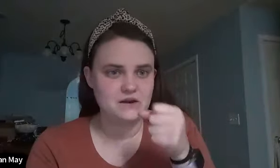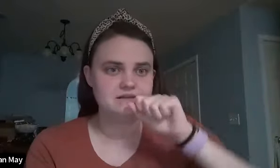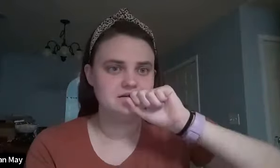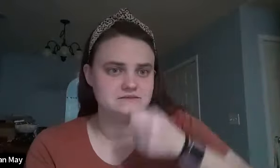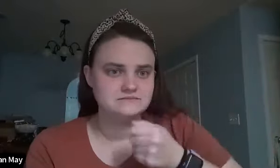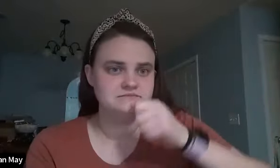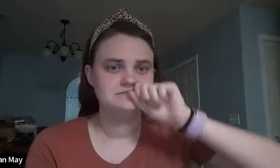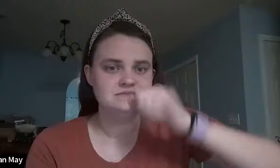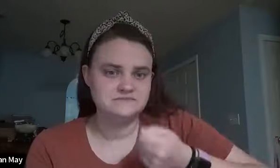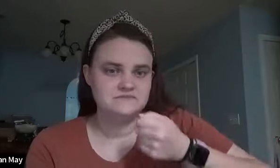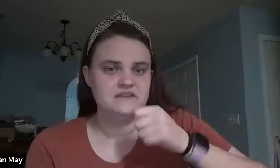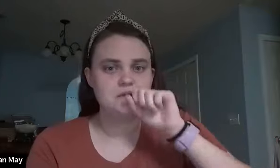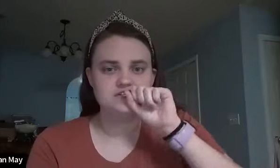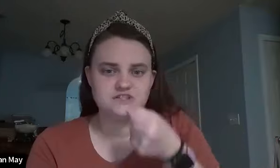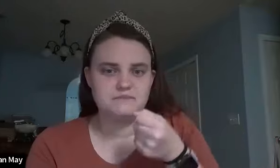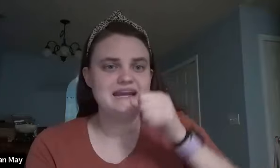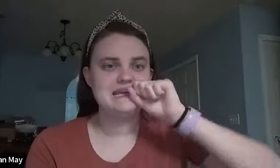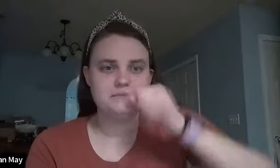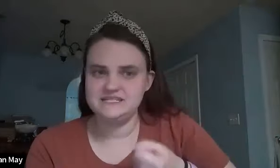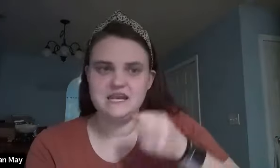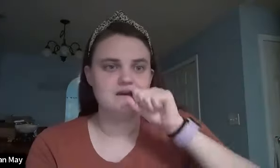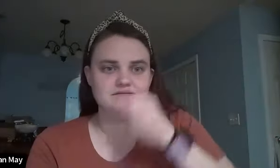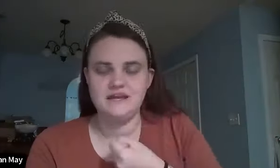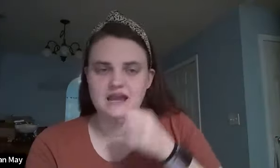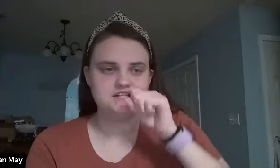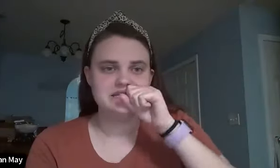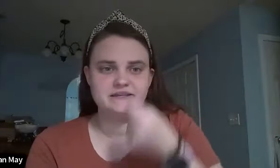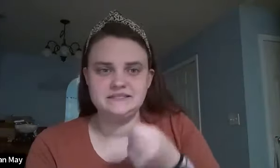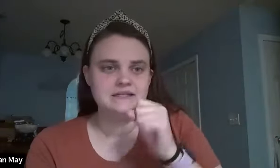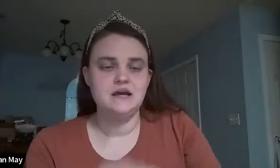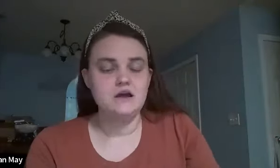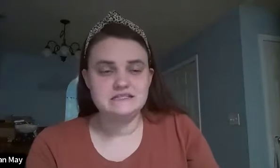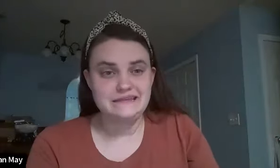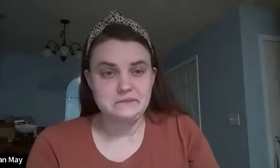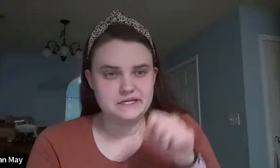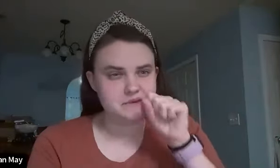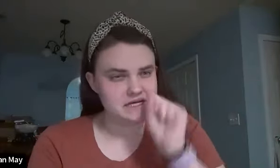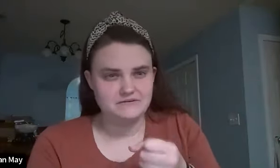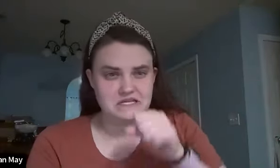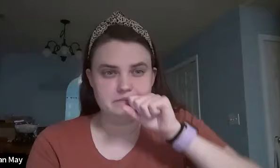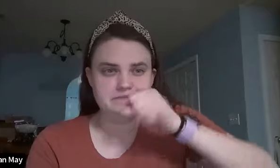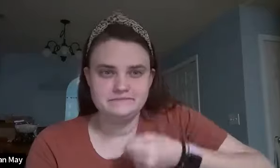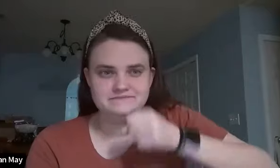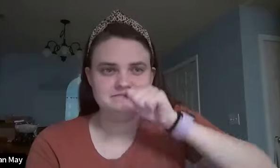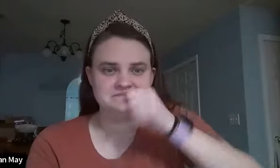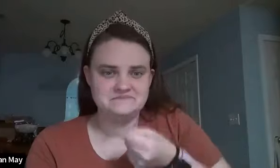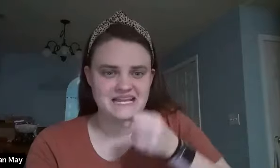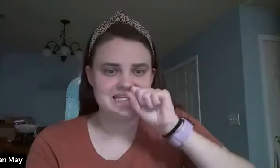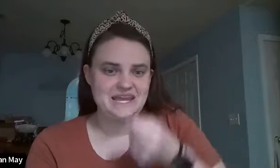carrot. Like the motion of just biting a piece of carrot. Like I just think, honestly, I think Bugs Bunny every time.